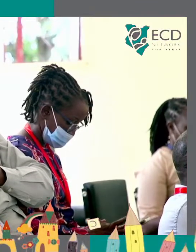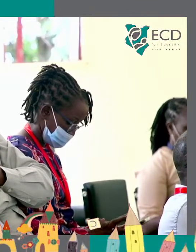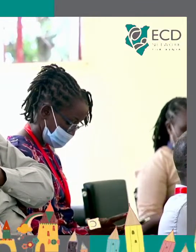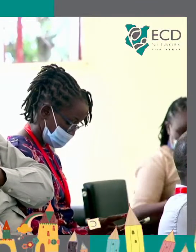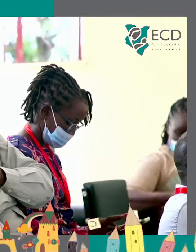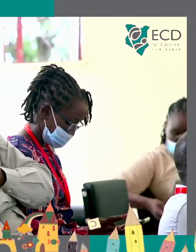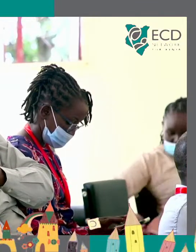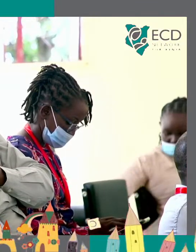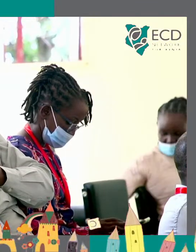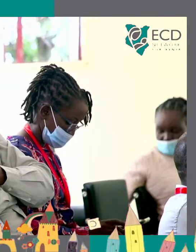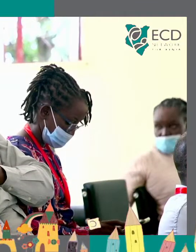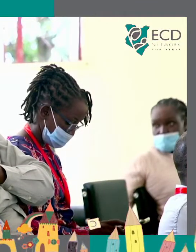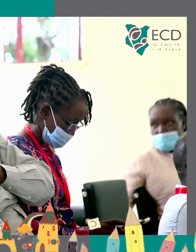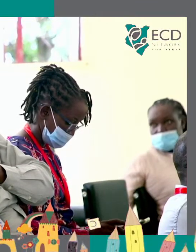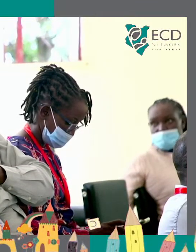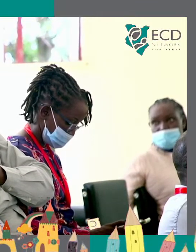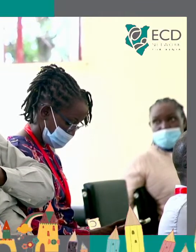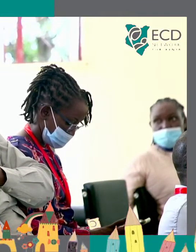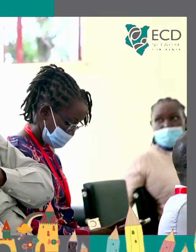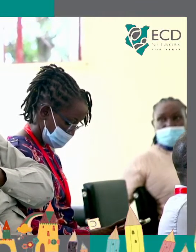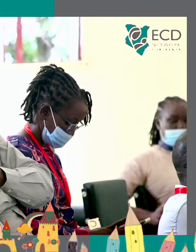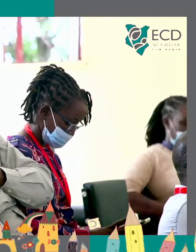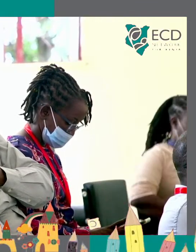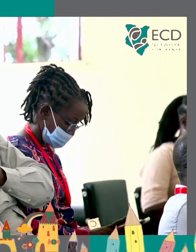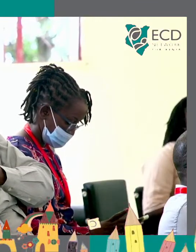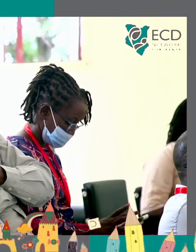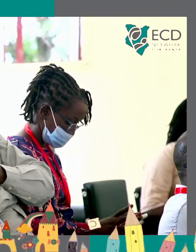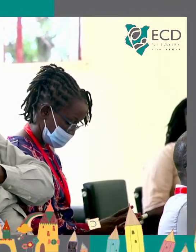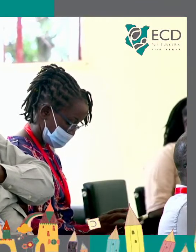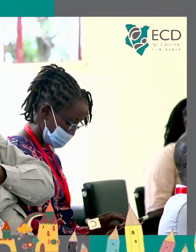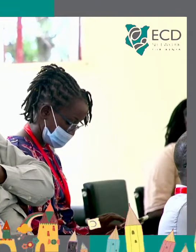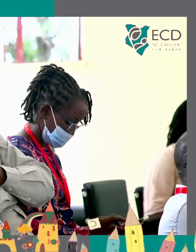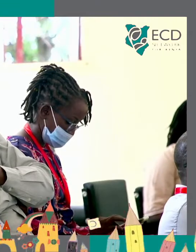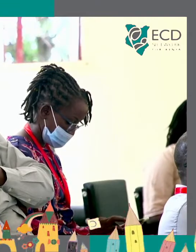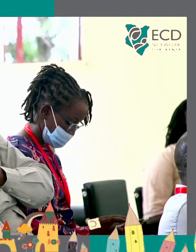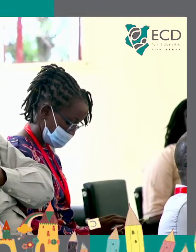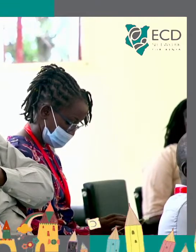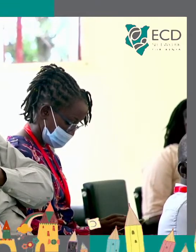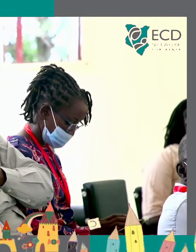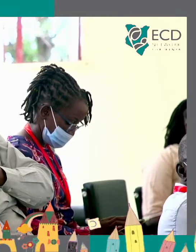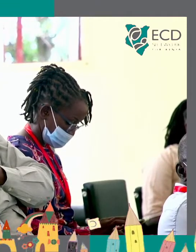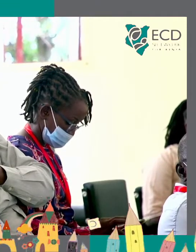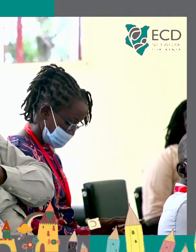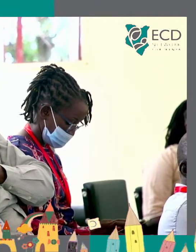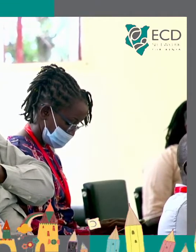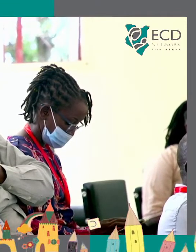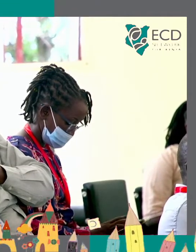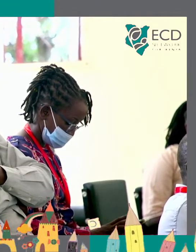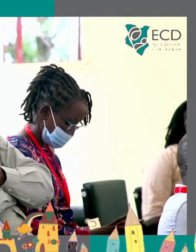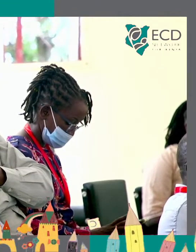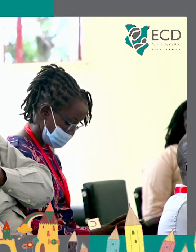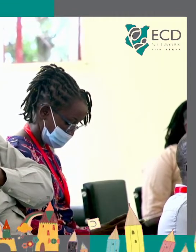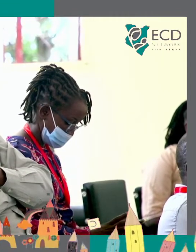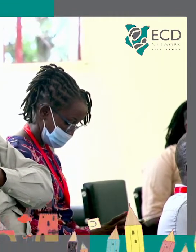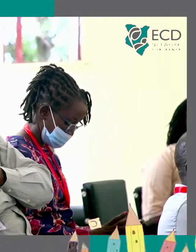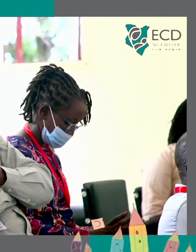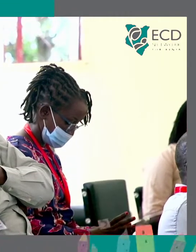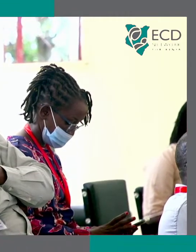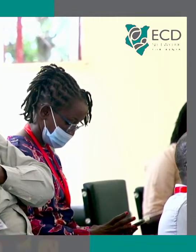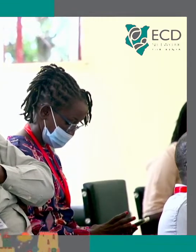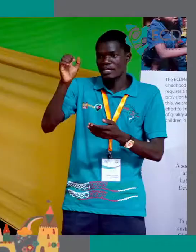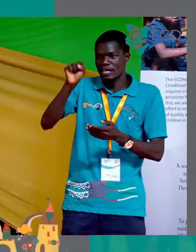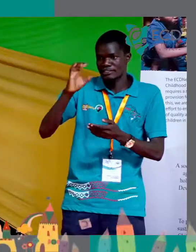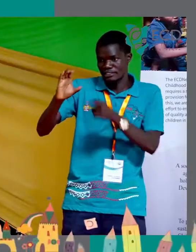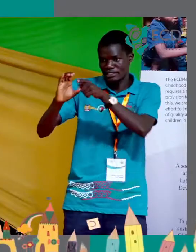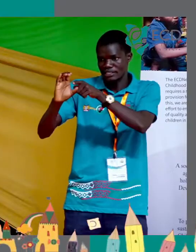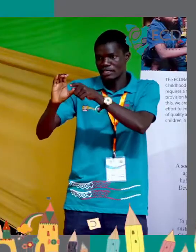were able to reduce the numbers, like I've already mentioned, thanks to the judiciary. We were able to collaborate very well with